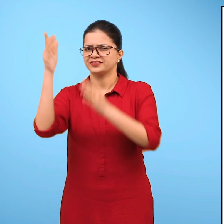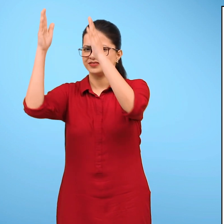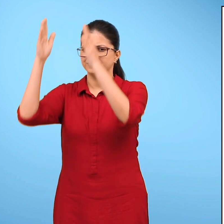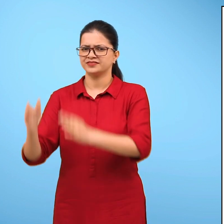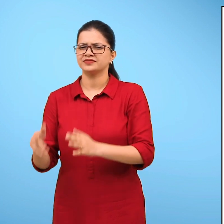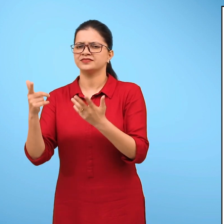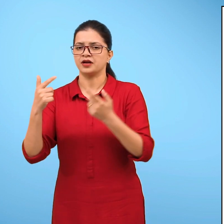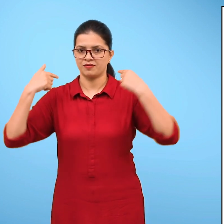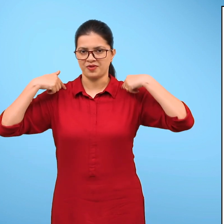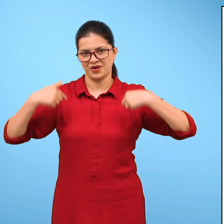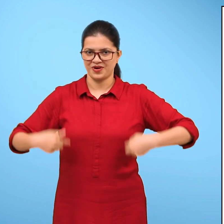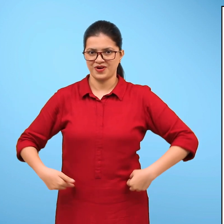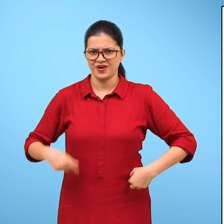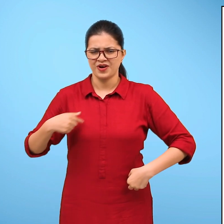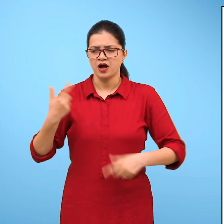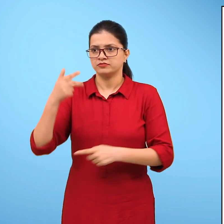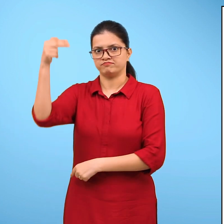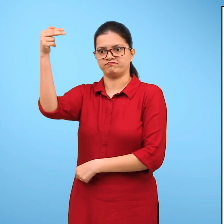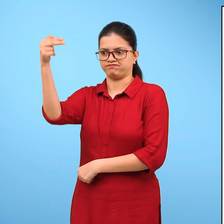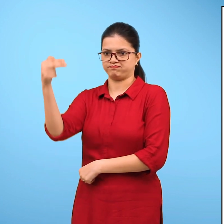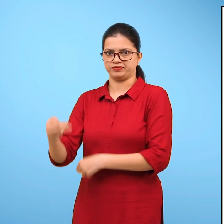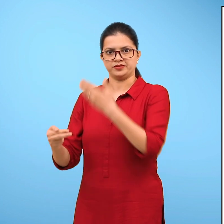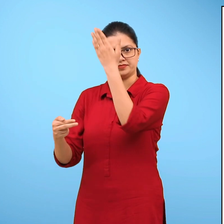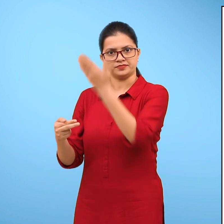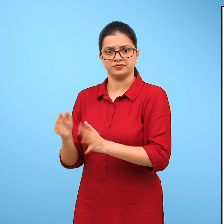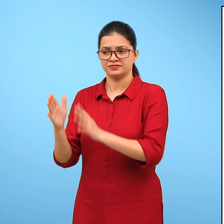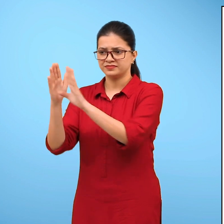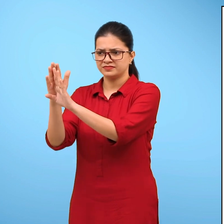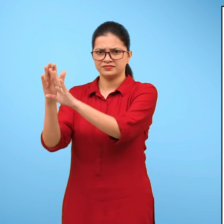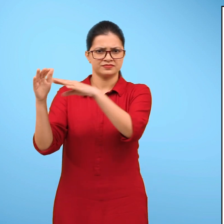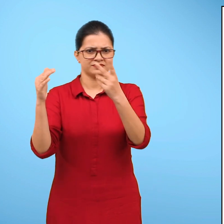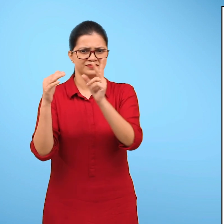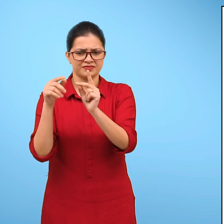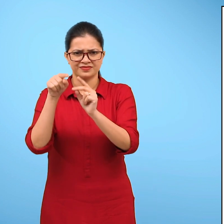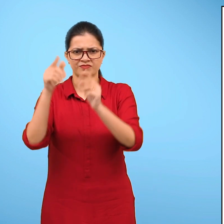Column movement is subdivided into 5 categories: